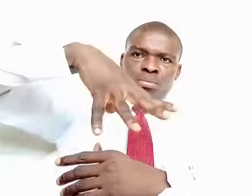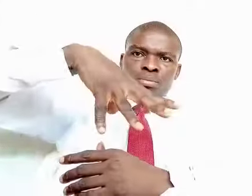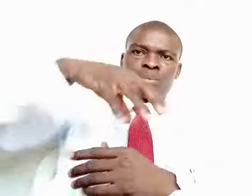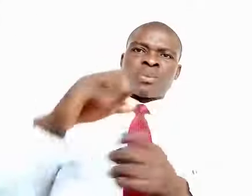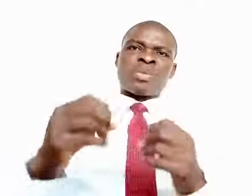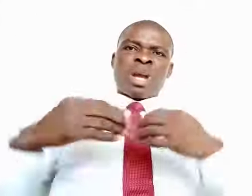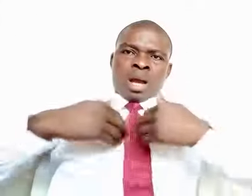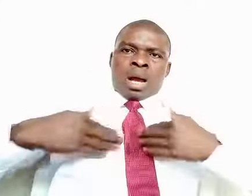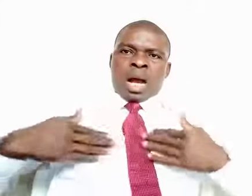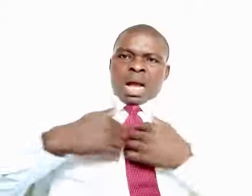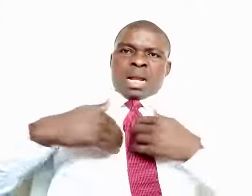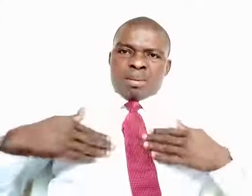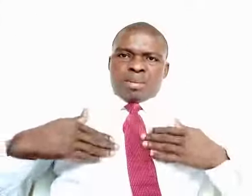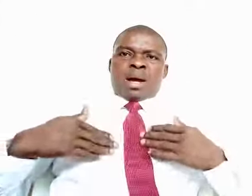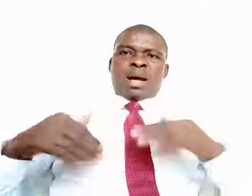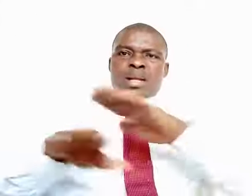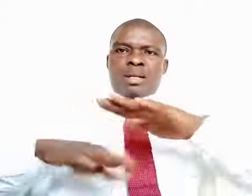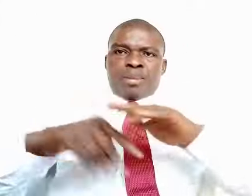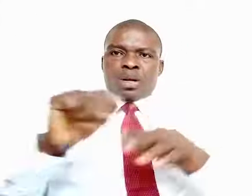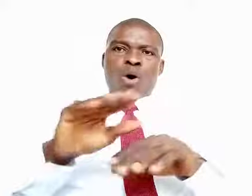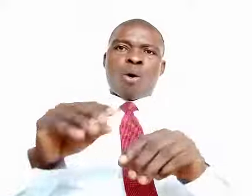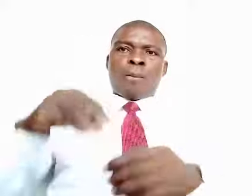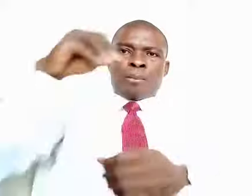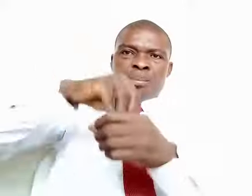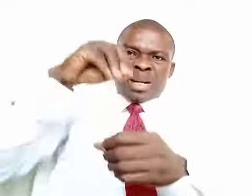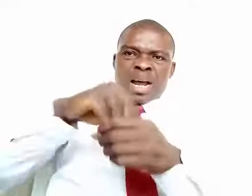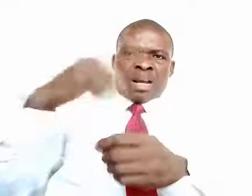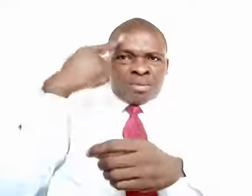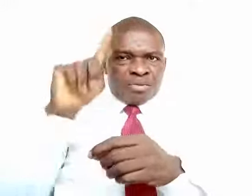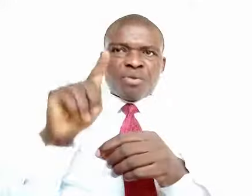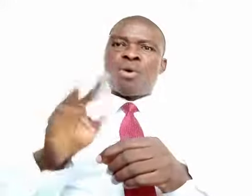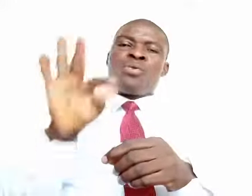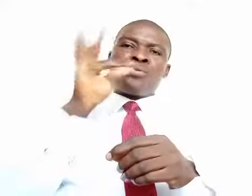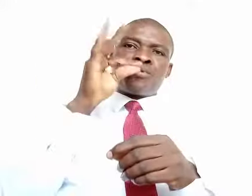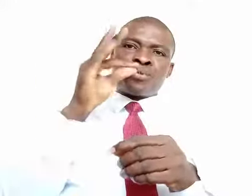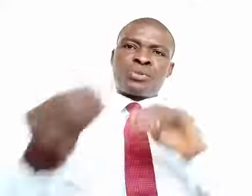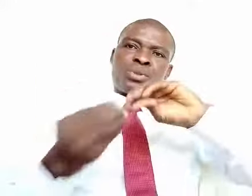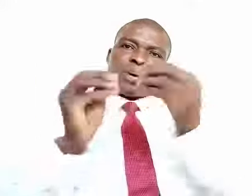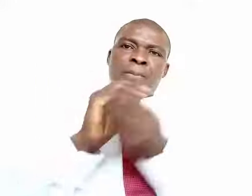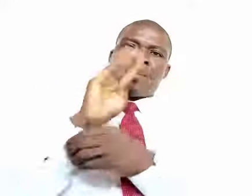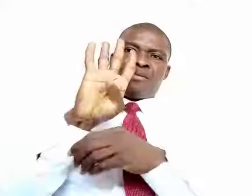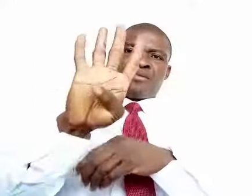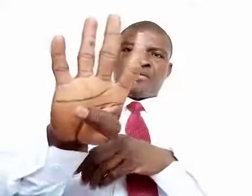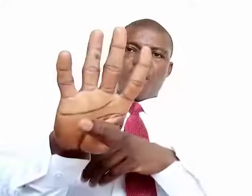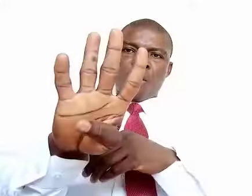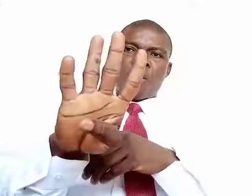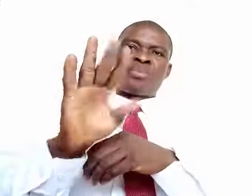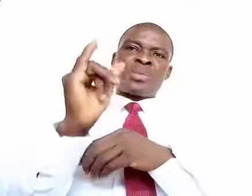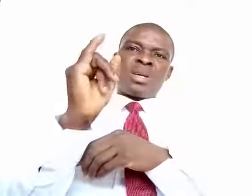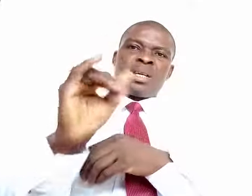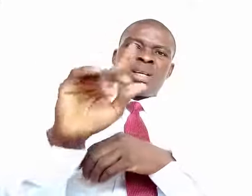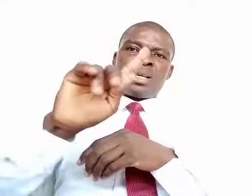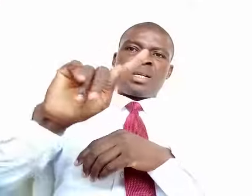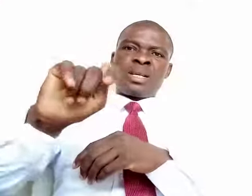Animals depend on plants for food. 4. Irritability. This is the ability to respond